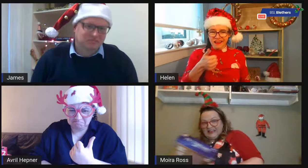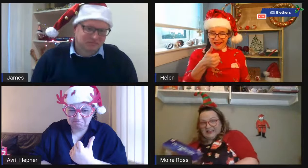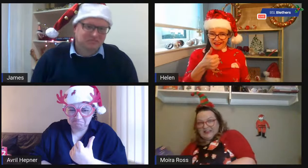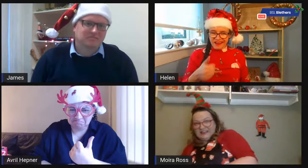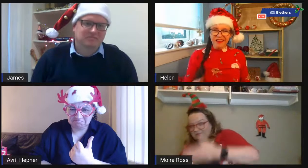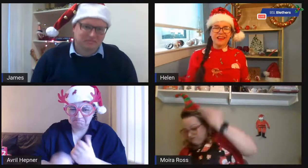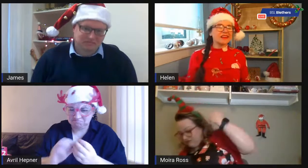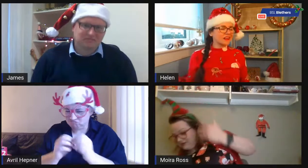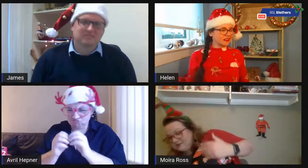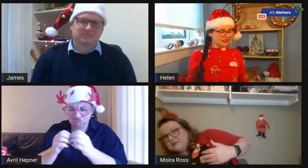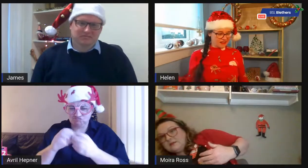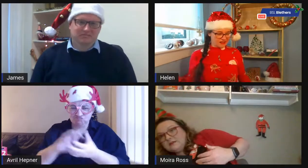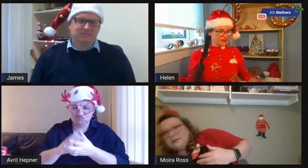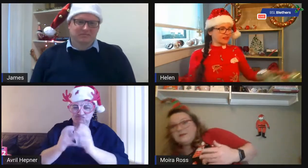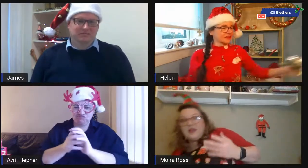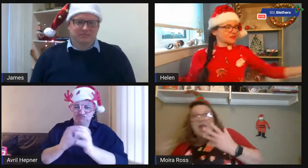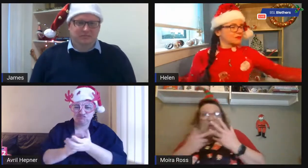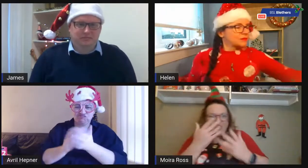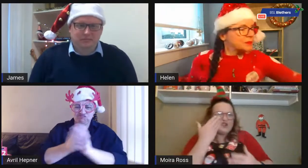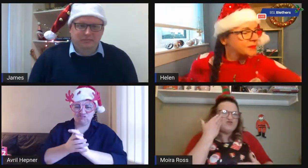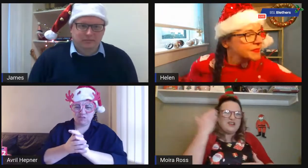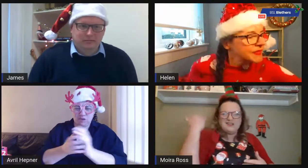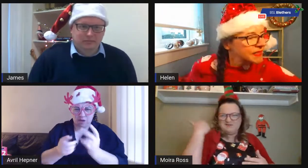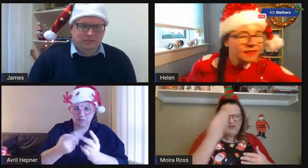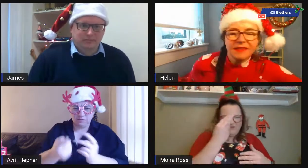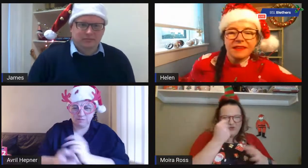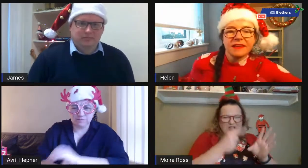Pictionary has been going for over 25 years. We love it every year.